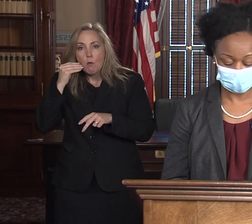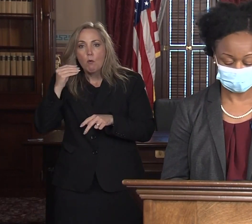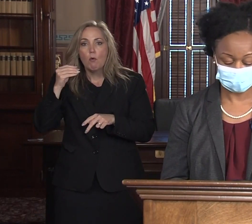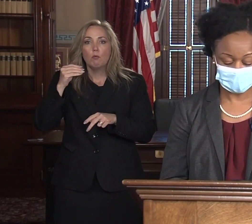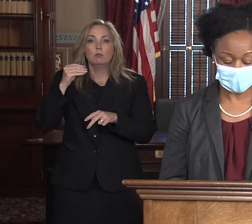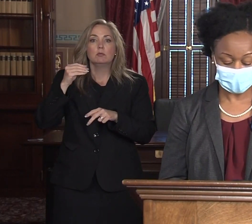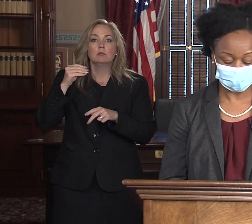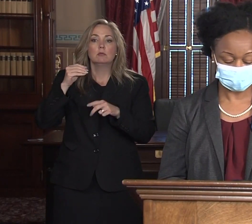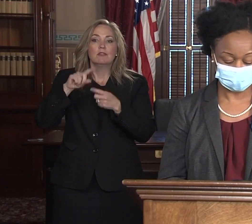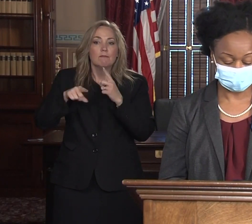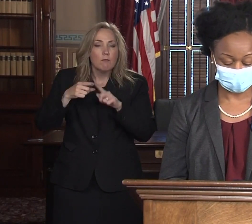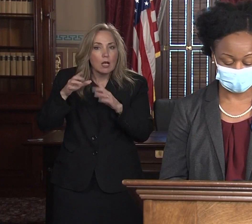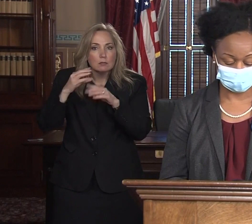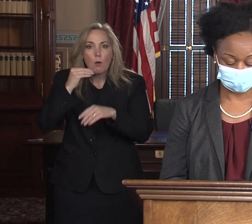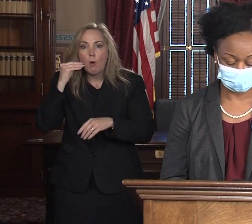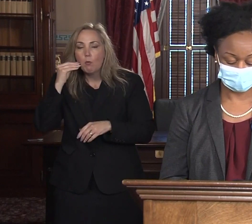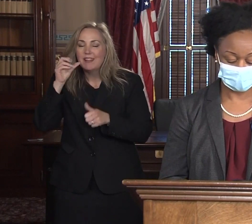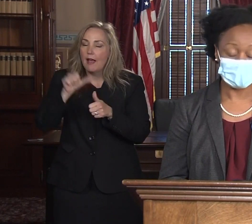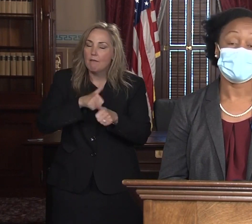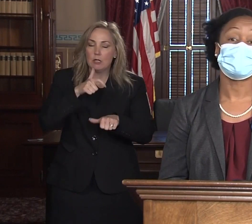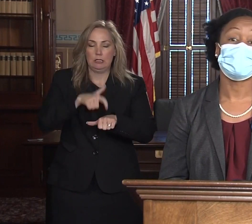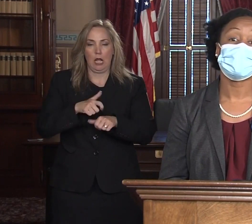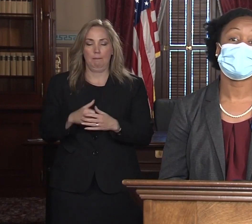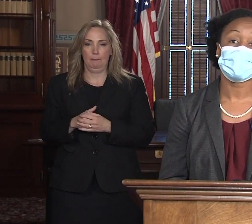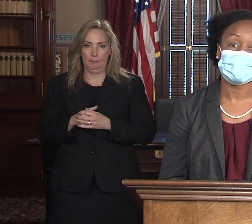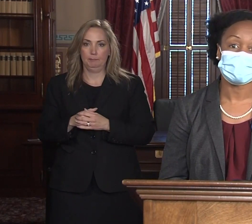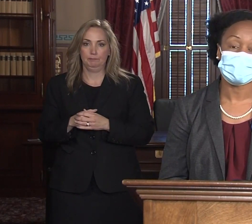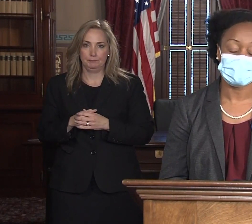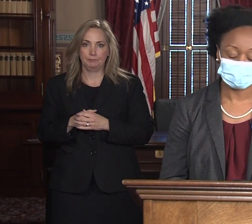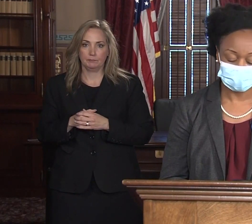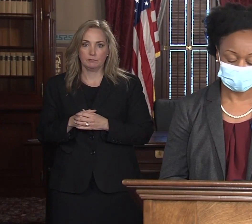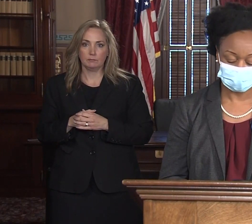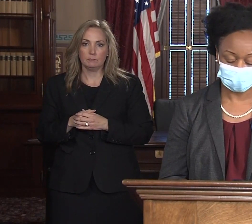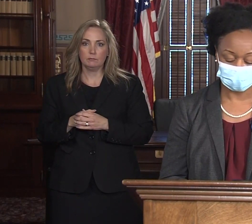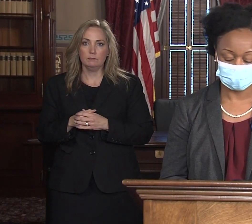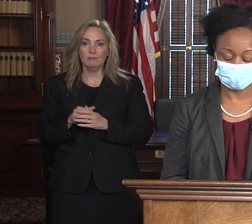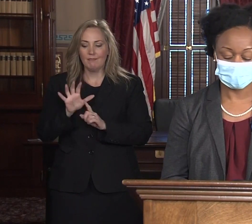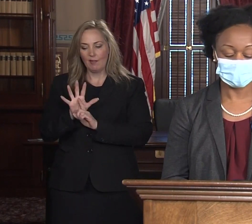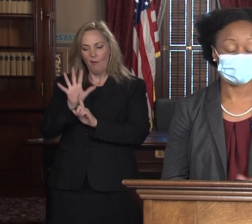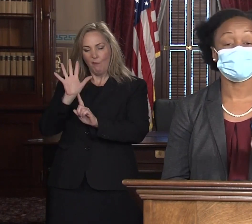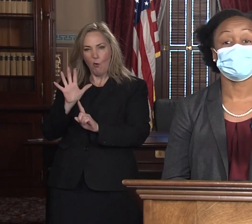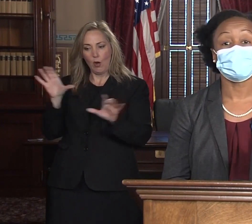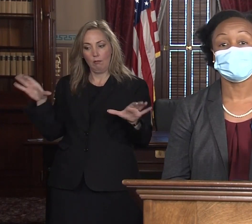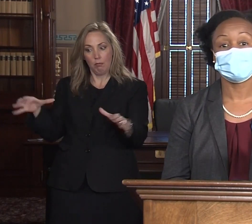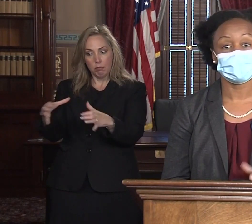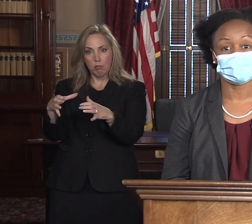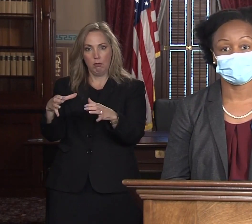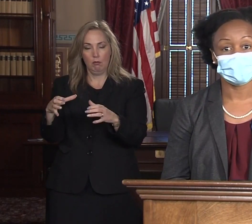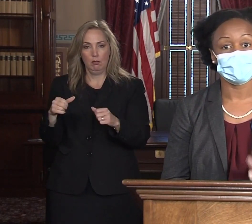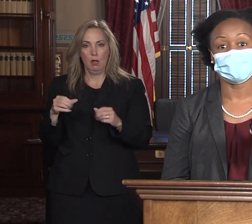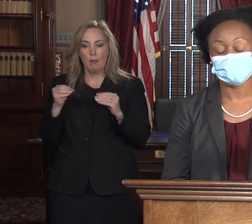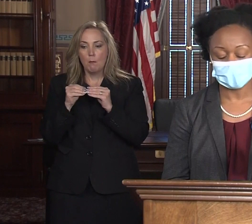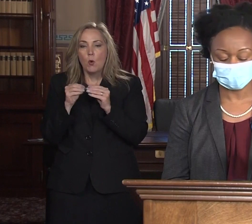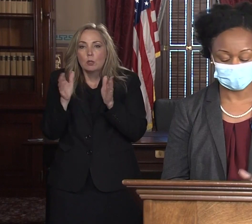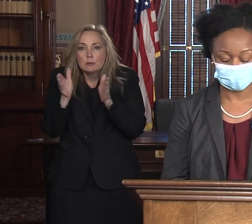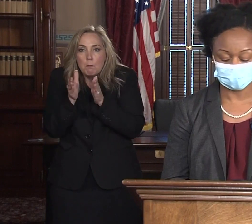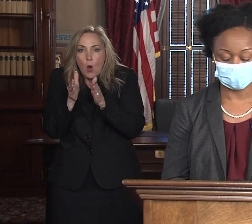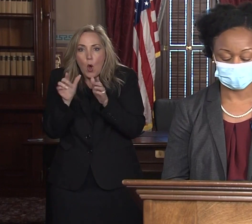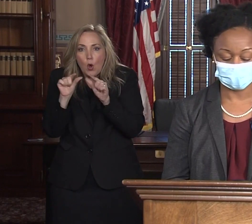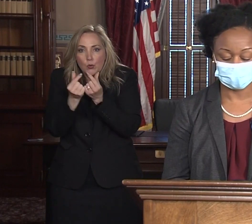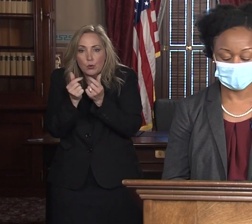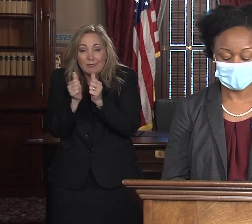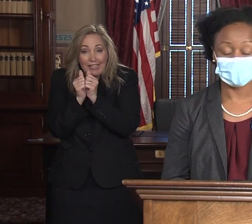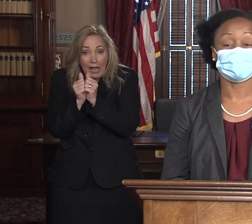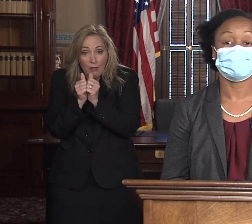your friends, every single time. Avoid gatherings as much as you can. The smaller the better. Outside is better